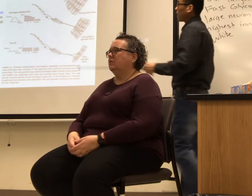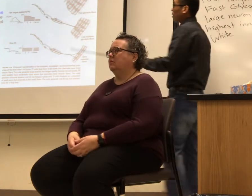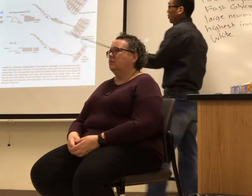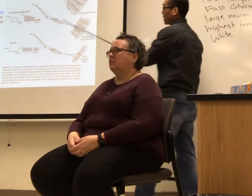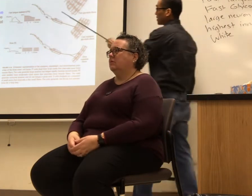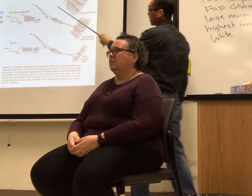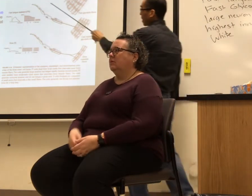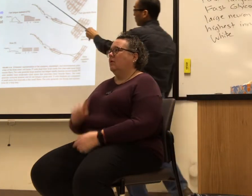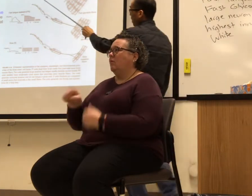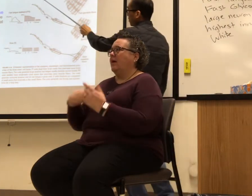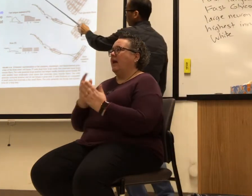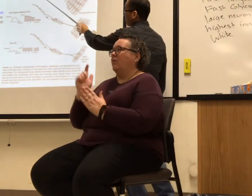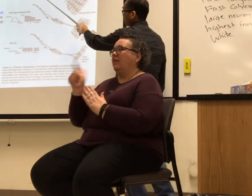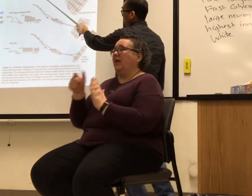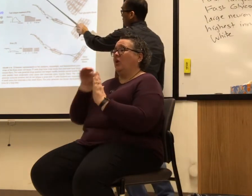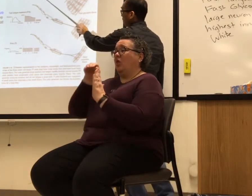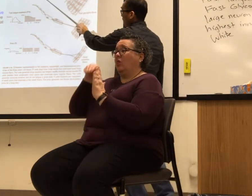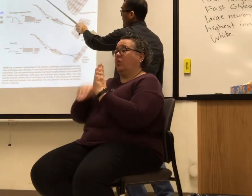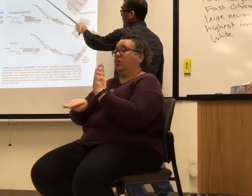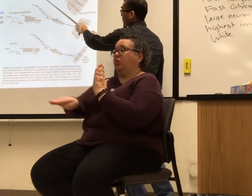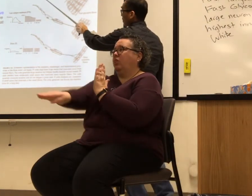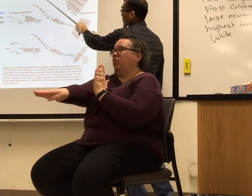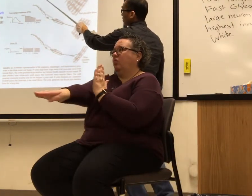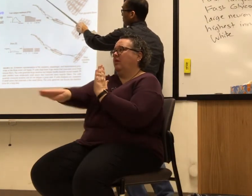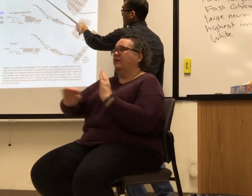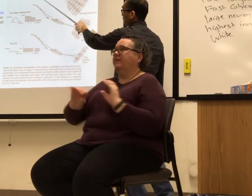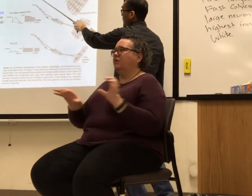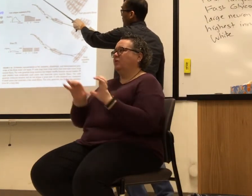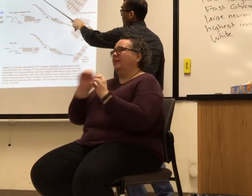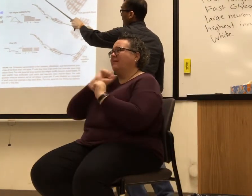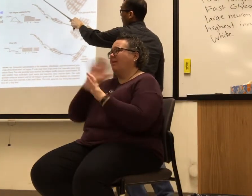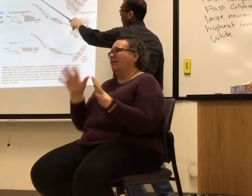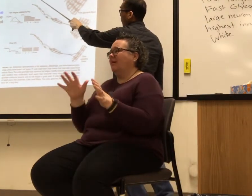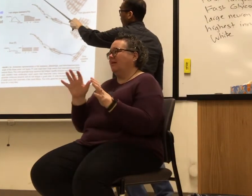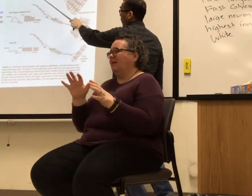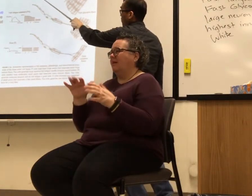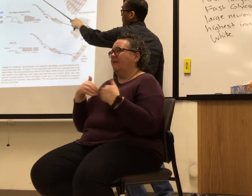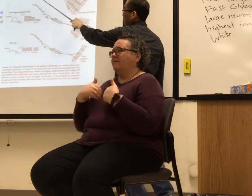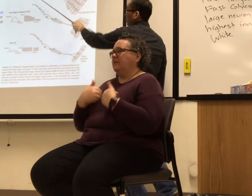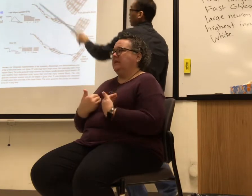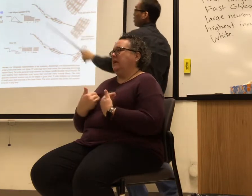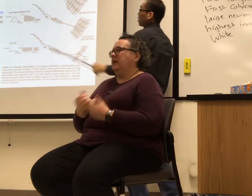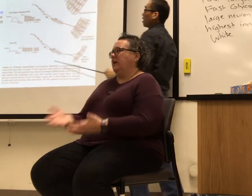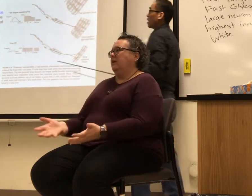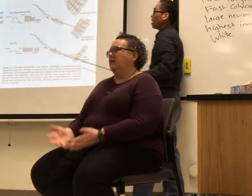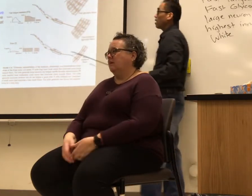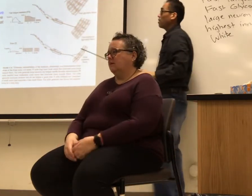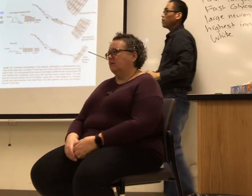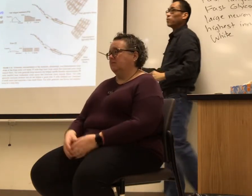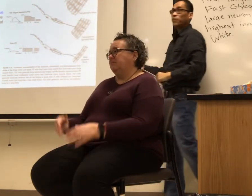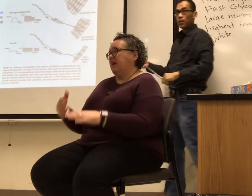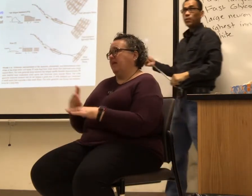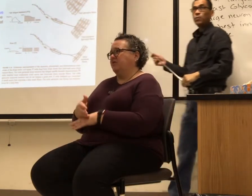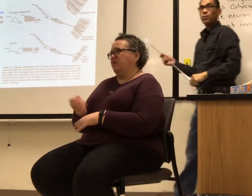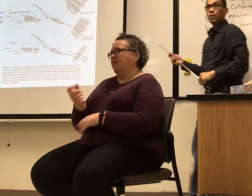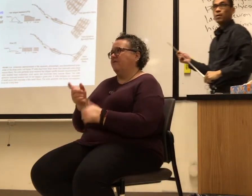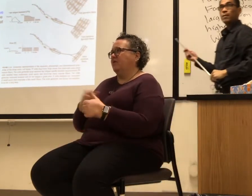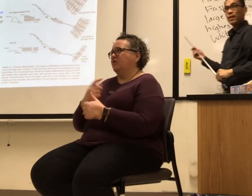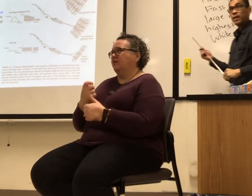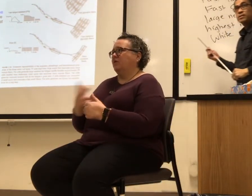Go out to an hour, they're basically done. They're done doing anything. Okay, the fatigue after the first